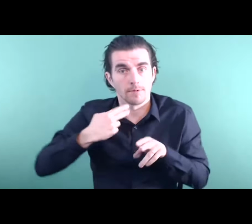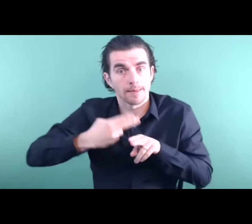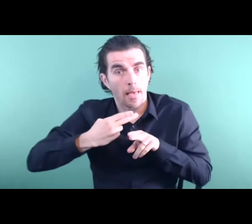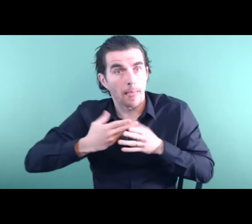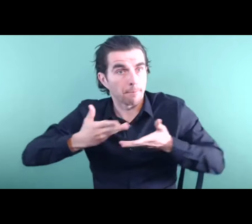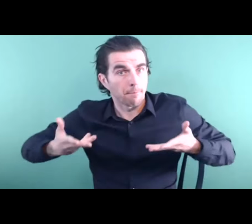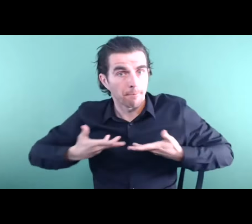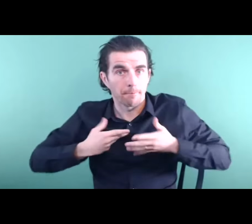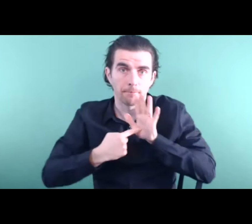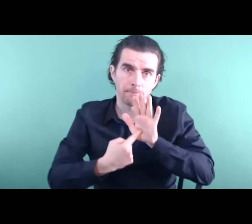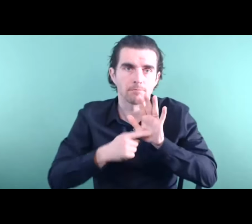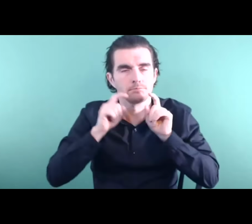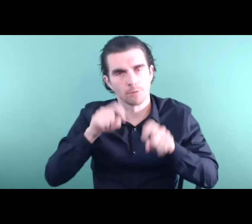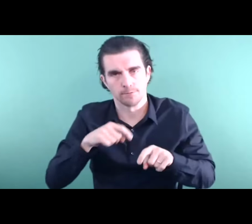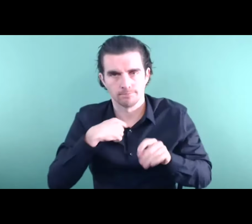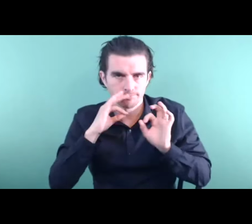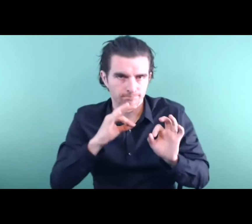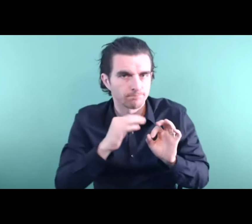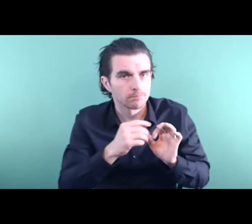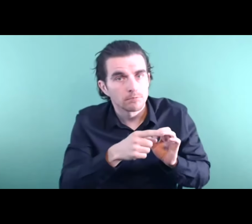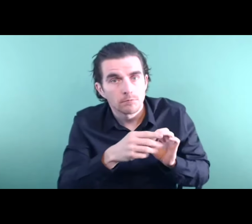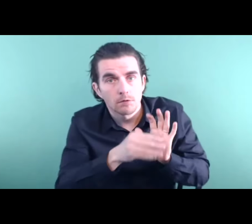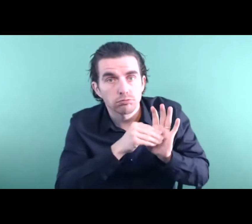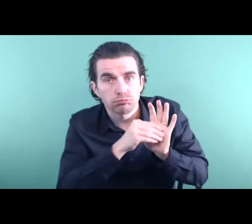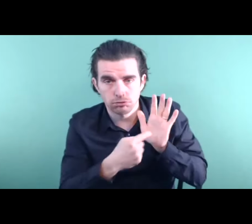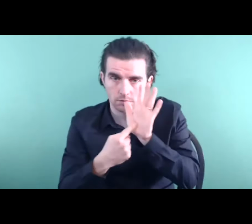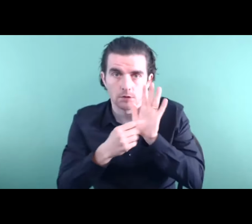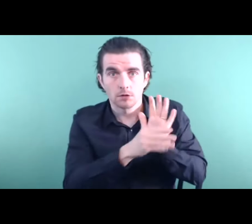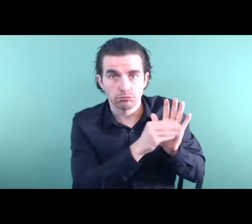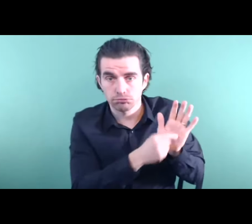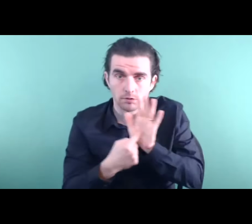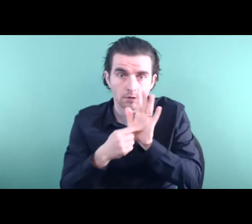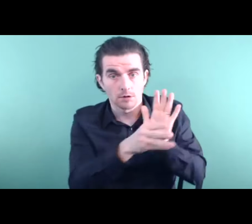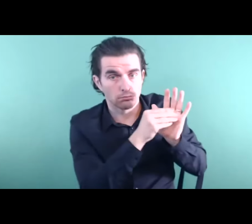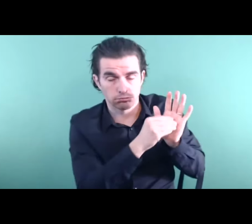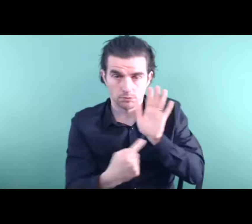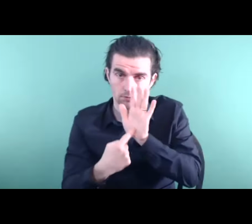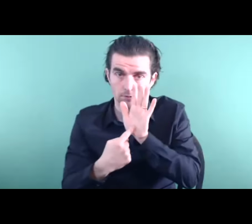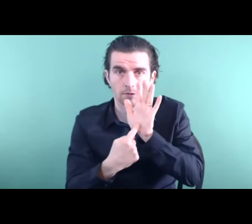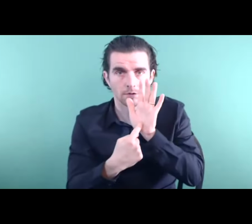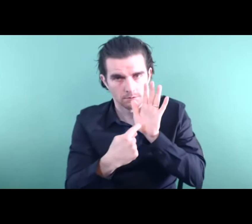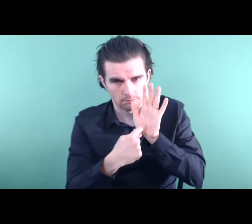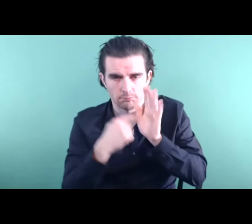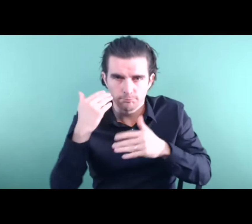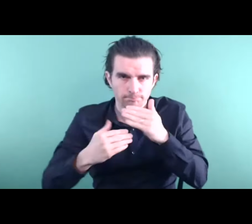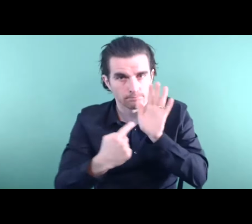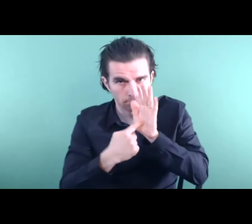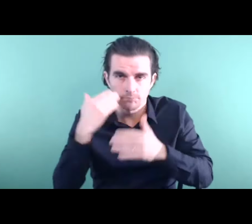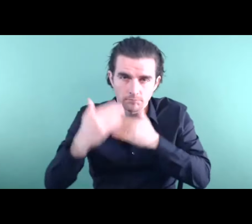put in place an ambitious EU 2020 strategy for jobs and growth to make